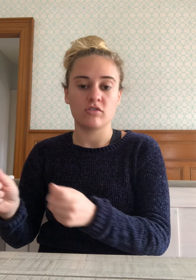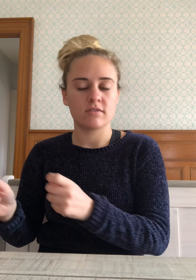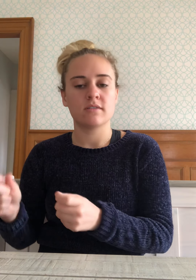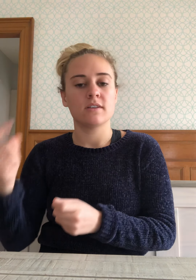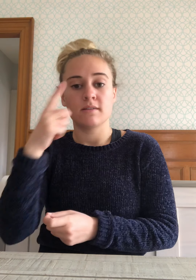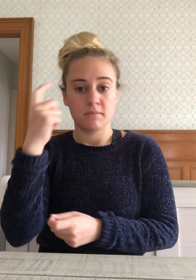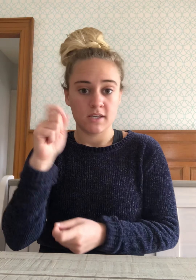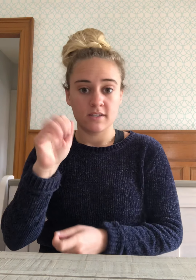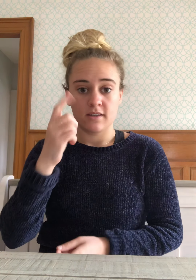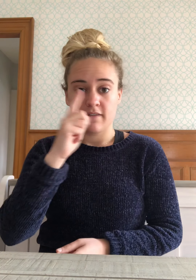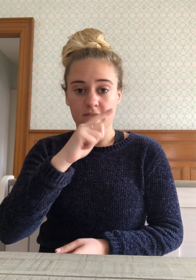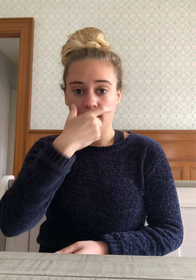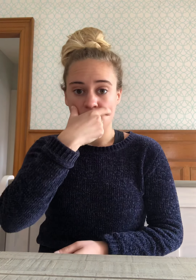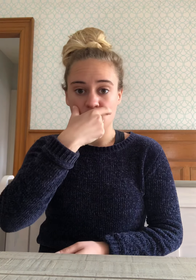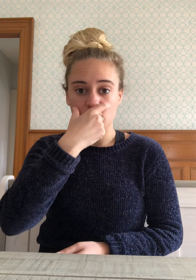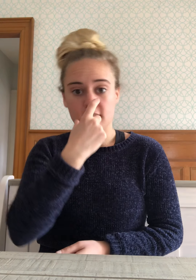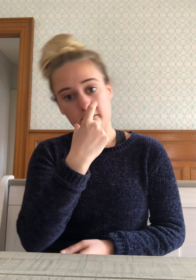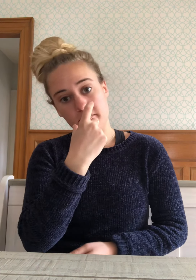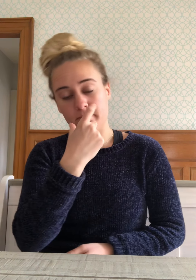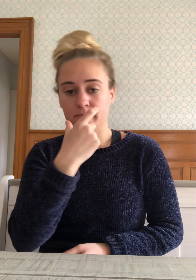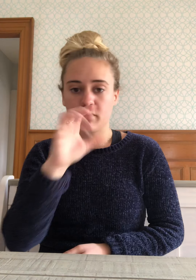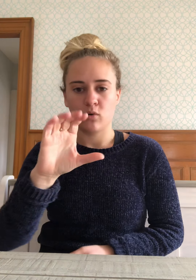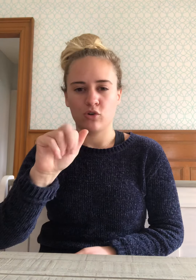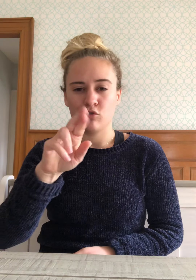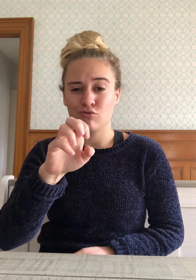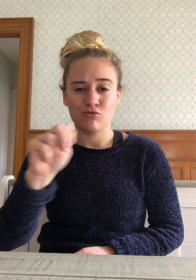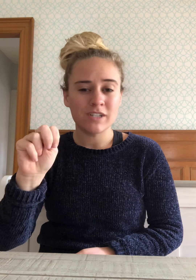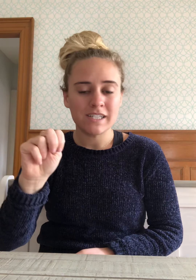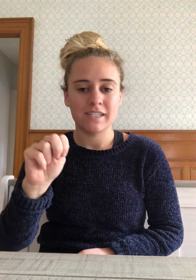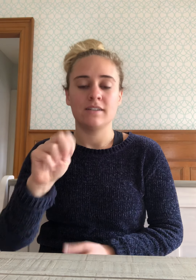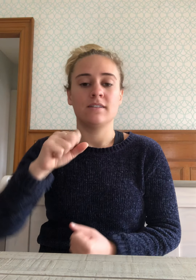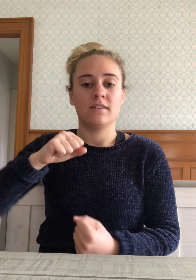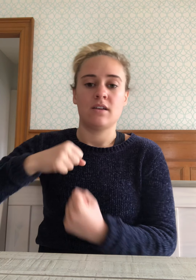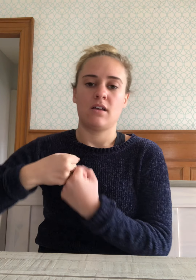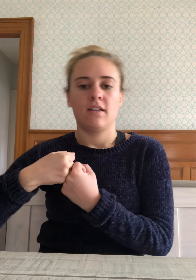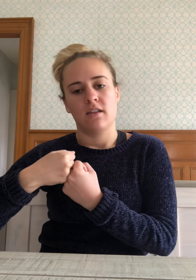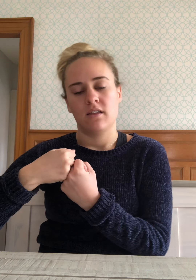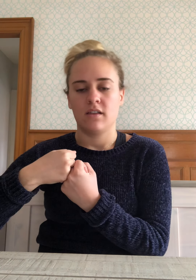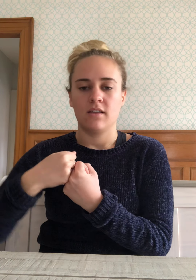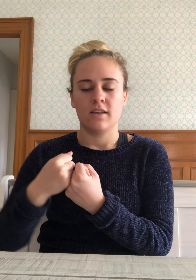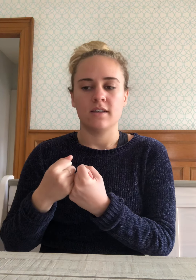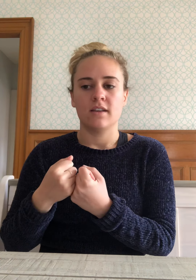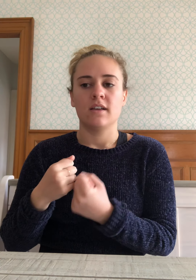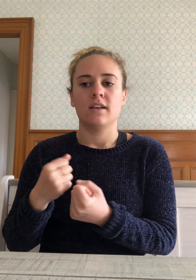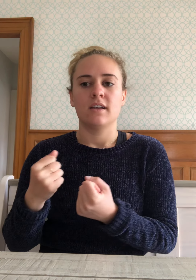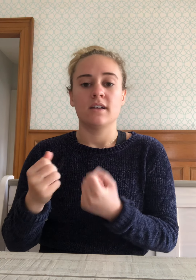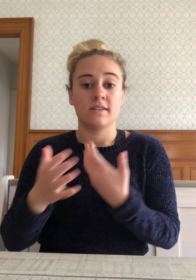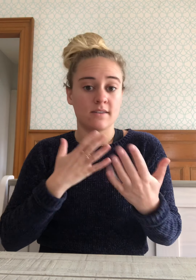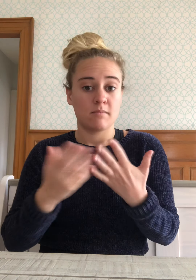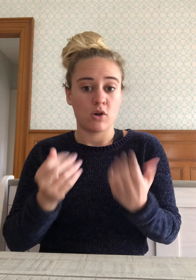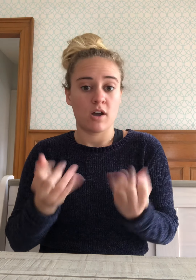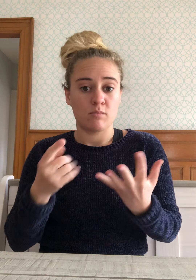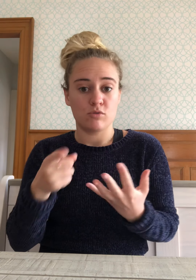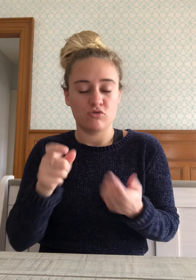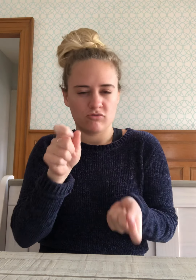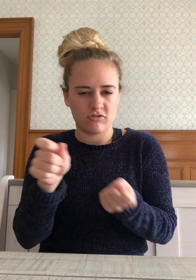careening after it first hits one tooth, doesn't matter how much you adjust the inside of the denture, that movement is going to still